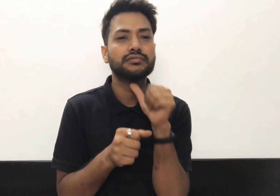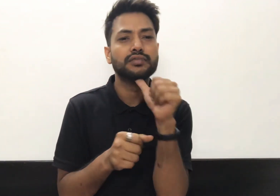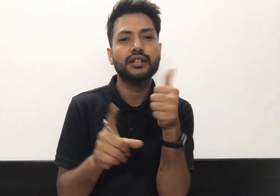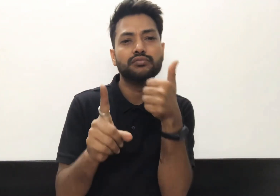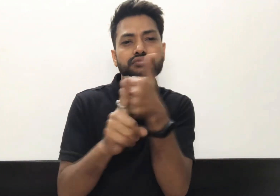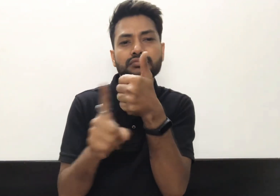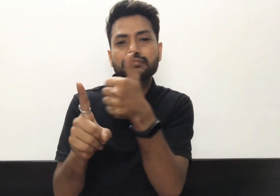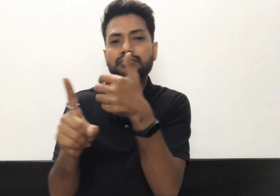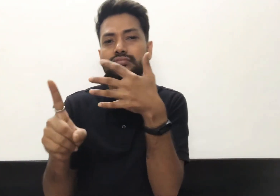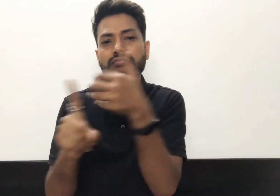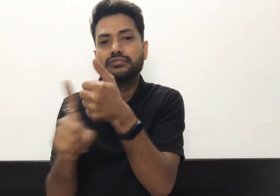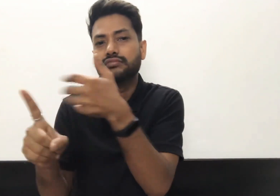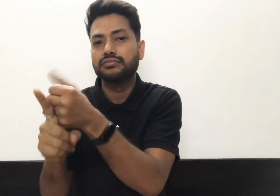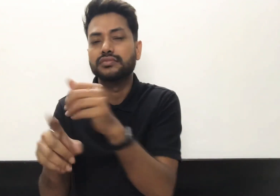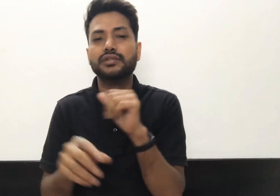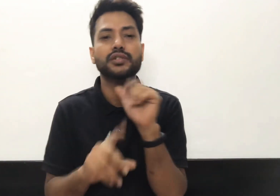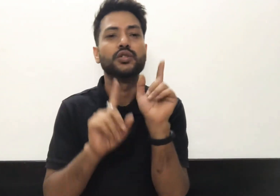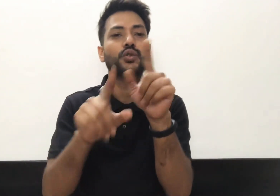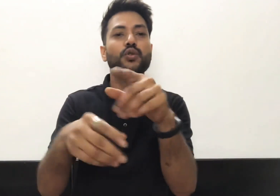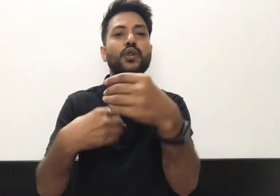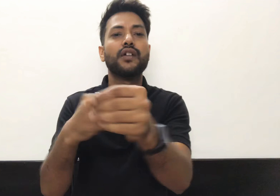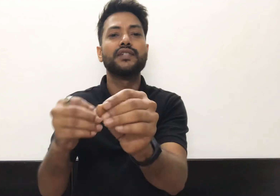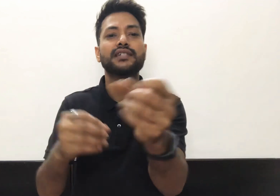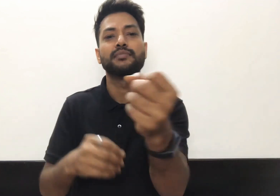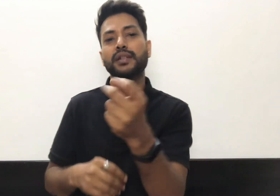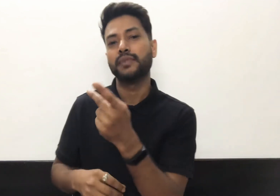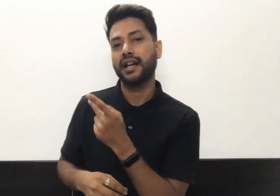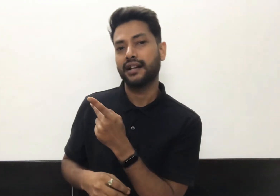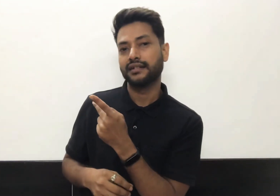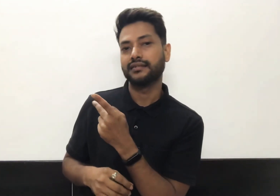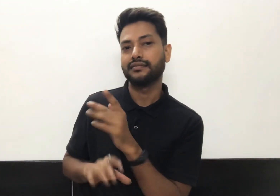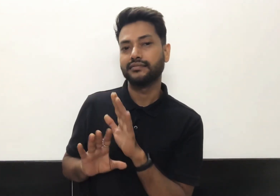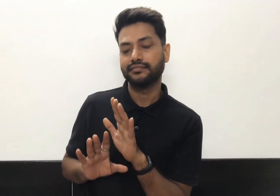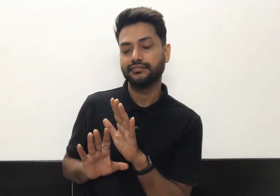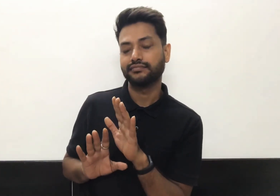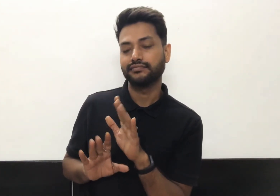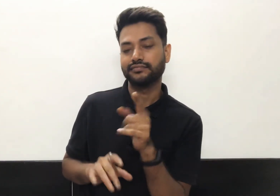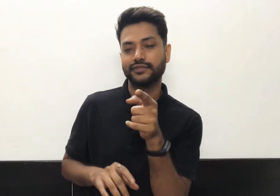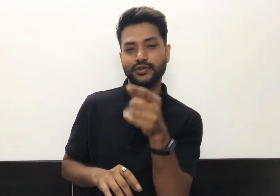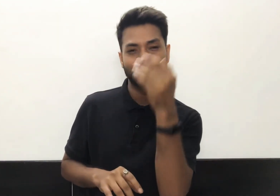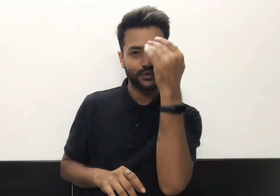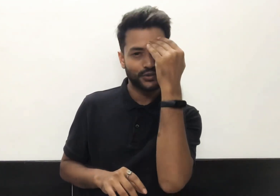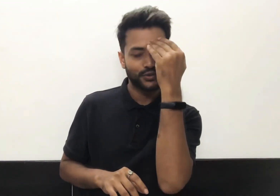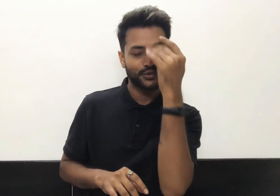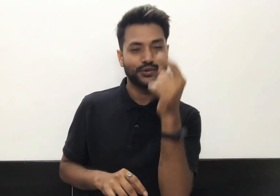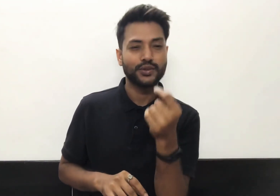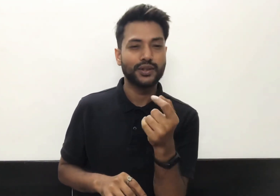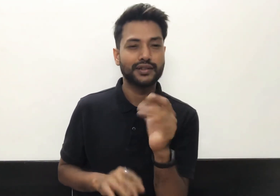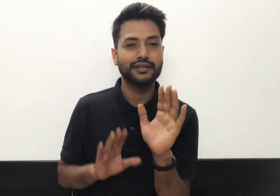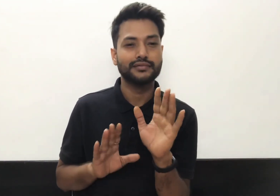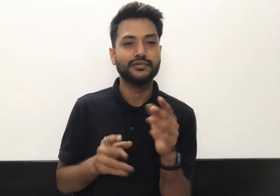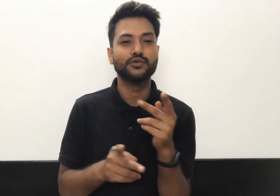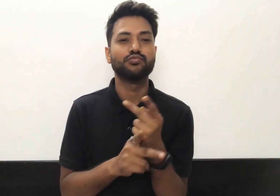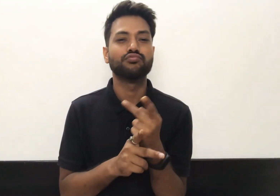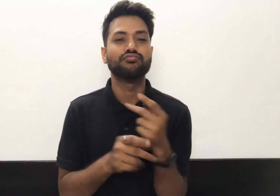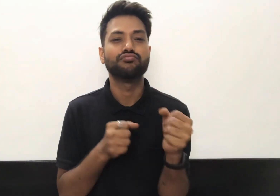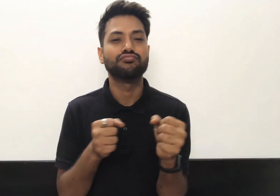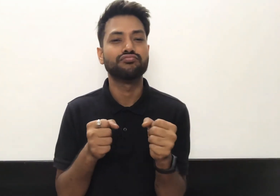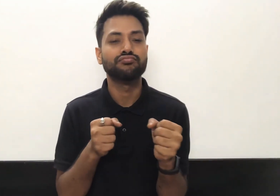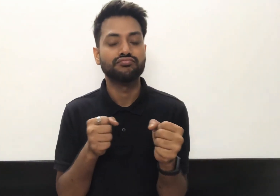get to the office and come back home. You know one wheel is little like this, so you drive carefully, not hurting